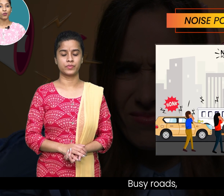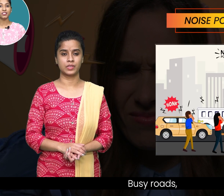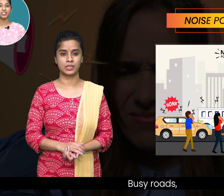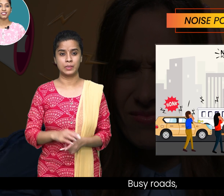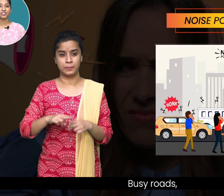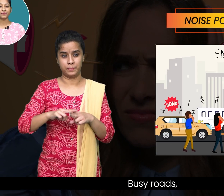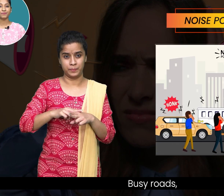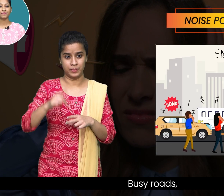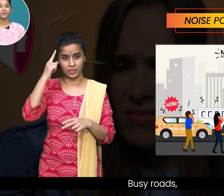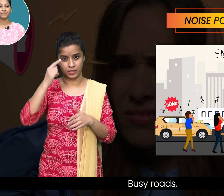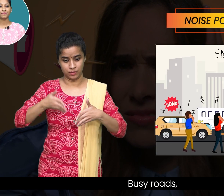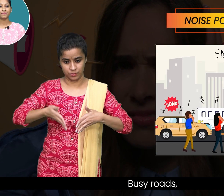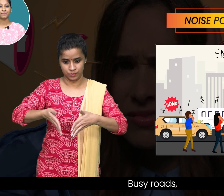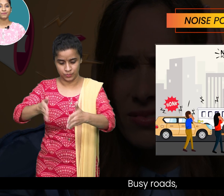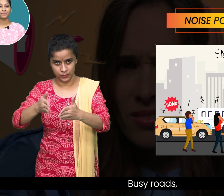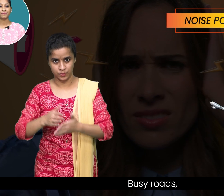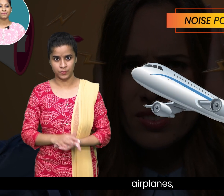Busy roads,